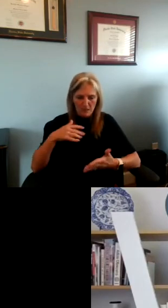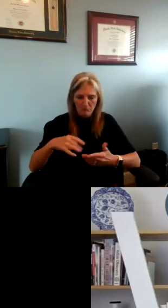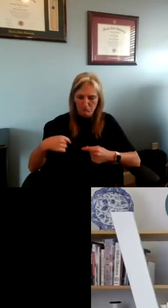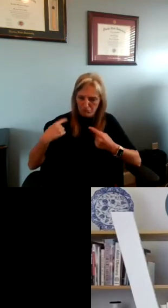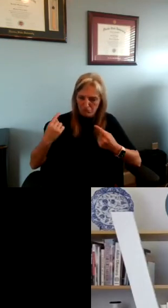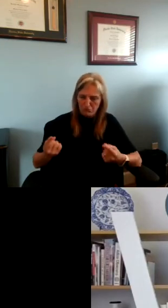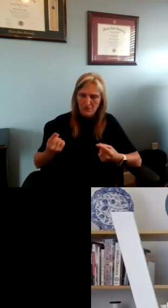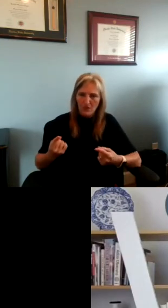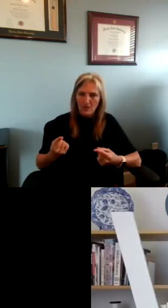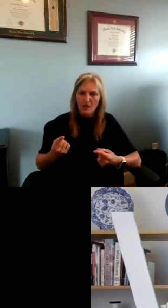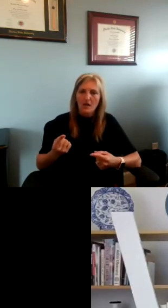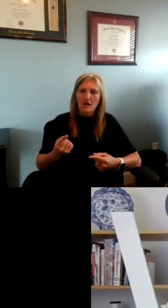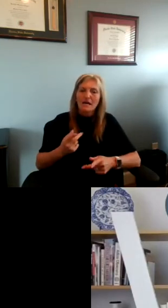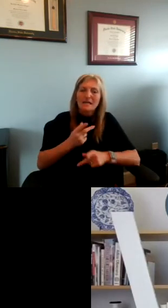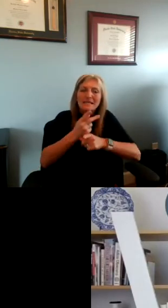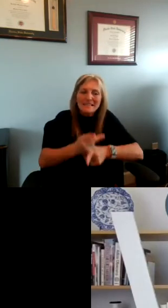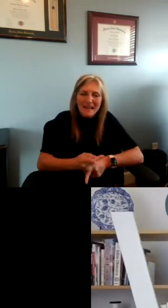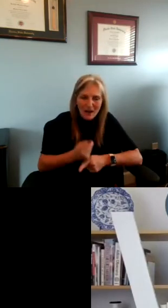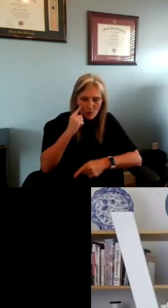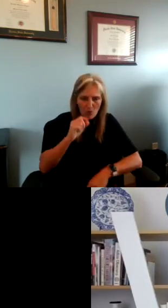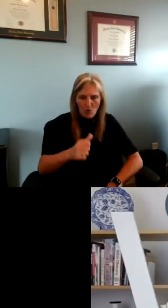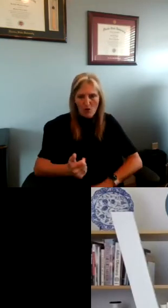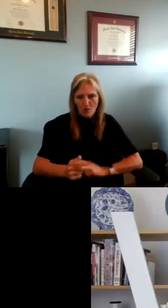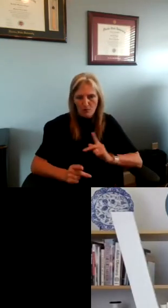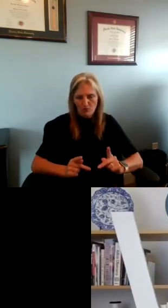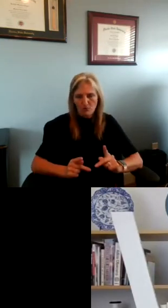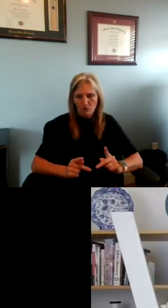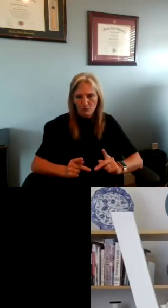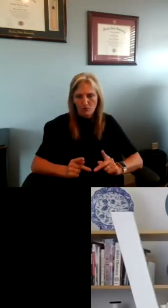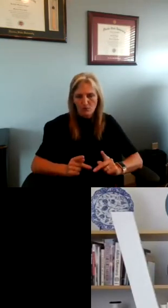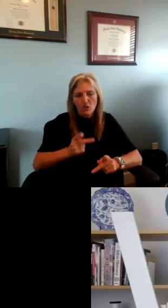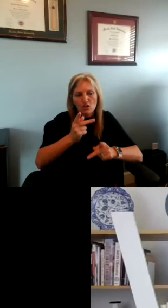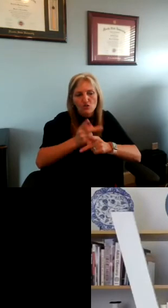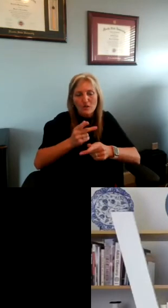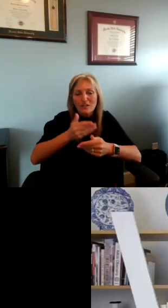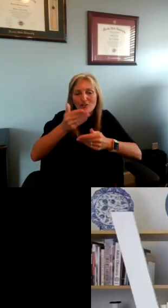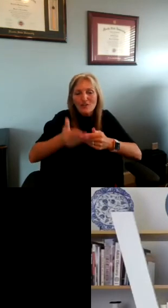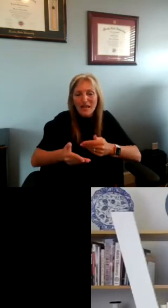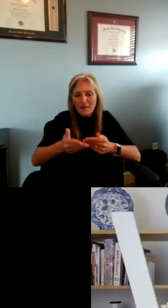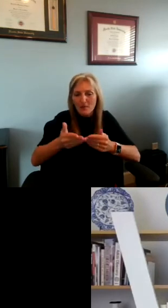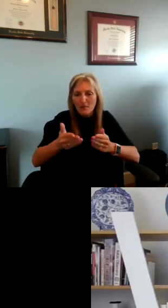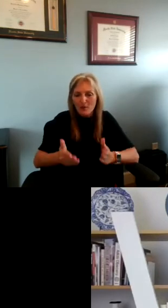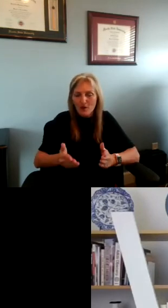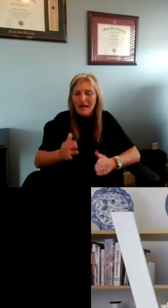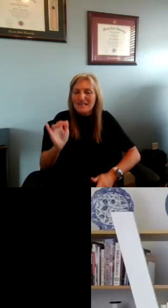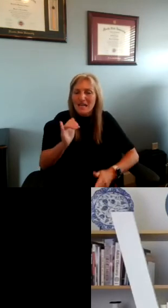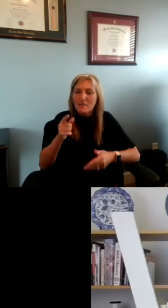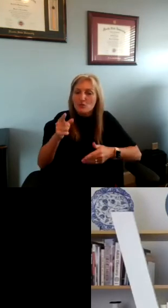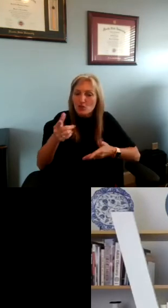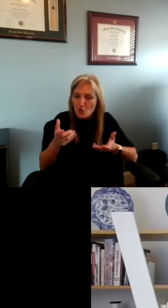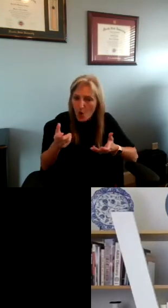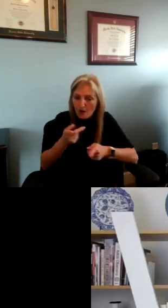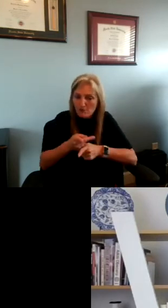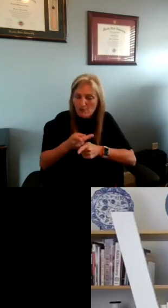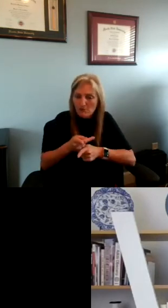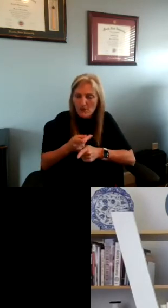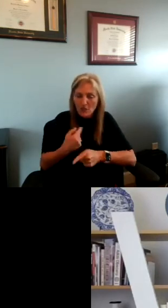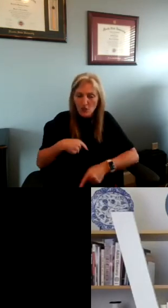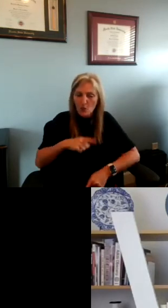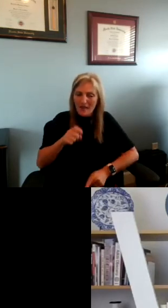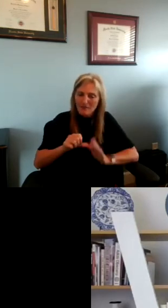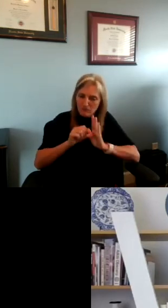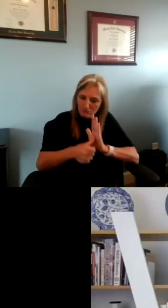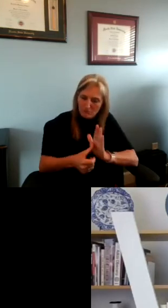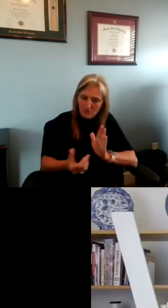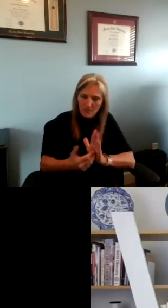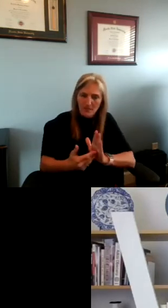in care for the other person, in treating your neighbor like you want to be treated. So we just have to reemphasize,